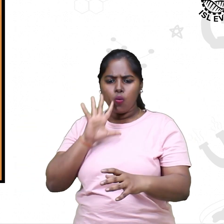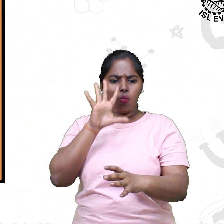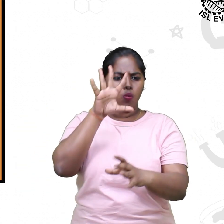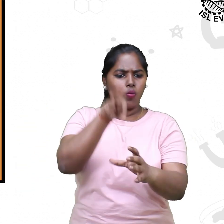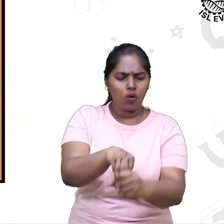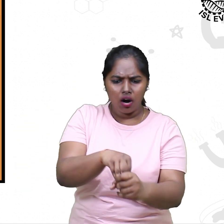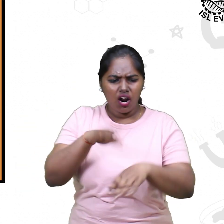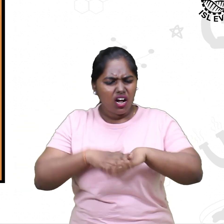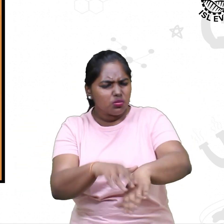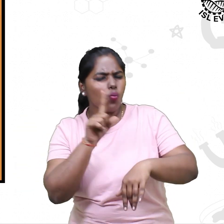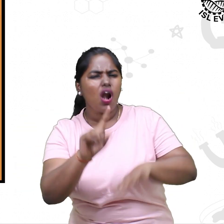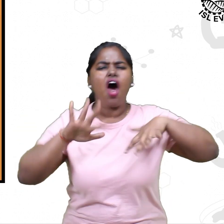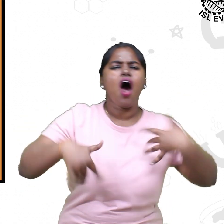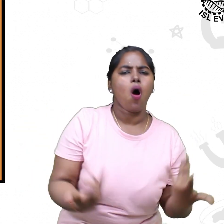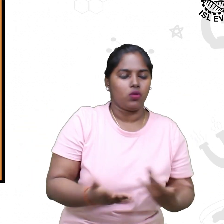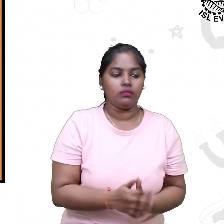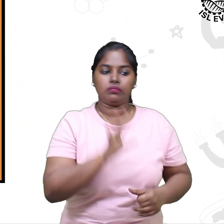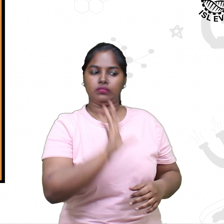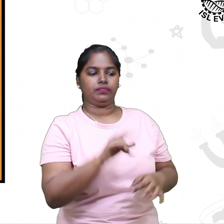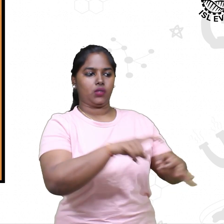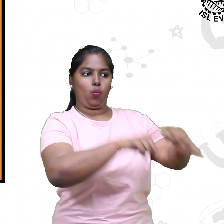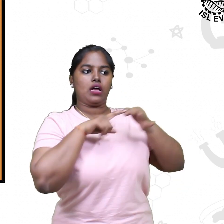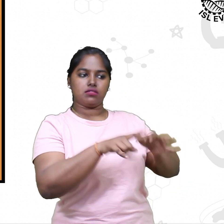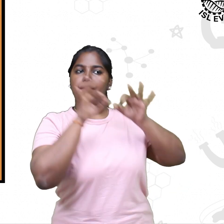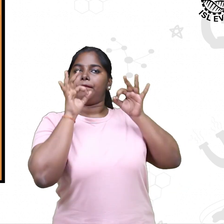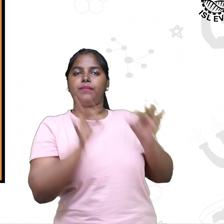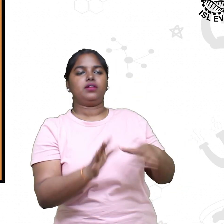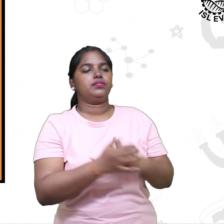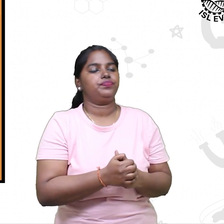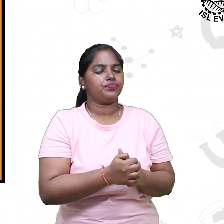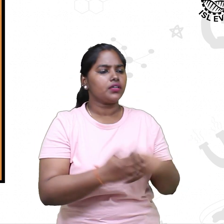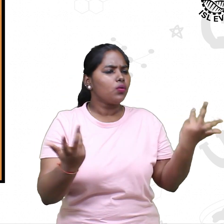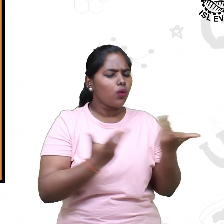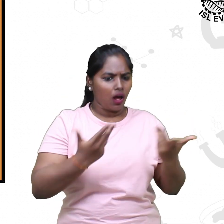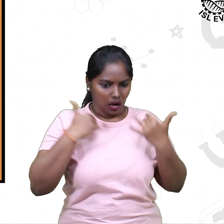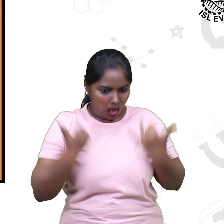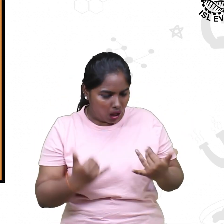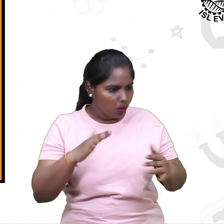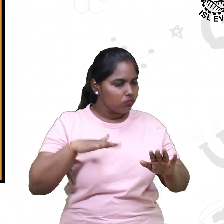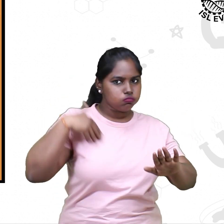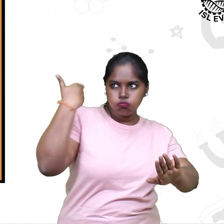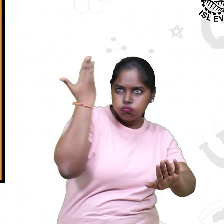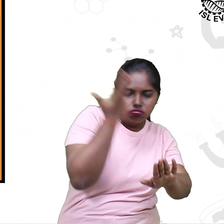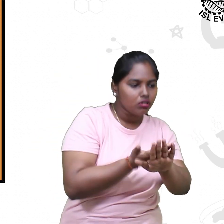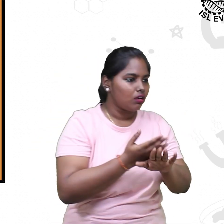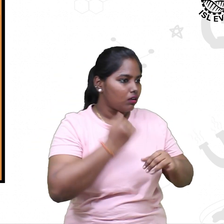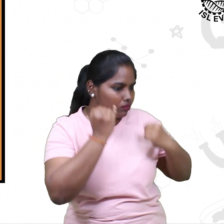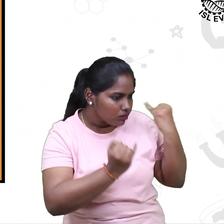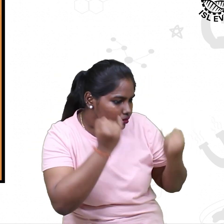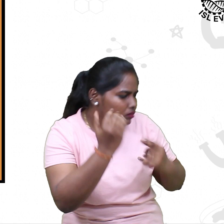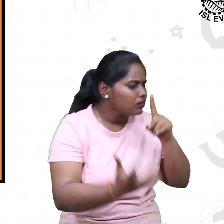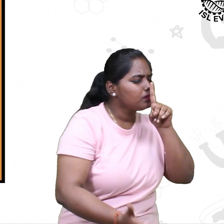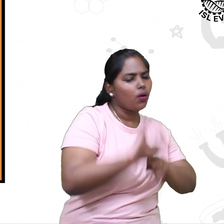to making one experience? So that's a big question. I think we are still trying to figure out what all goes